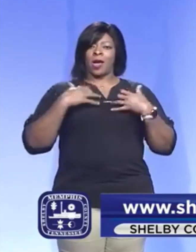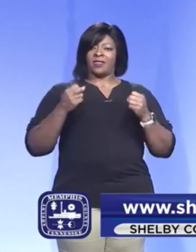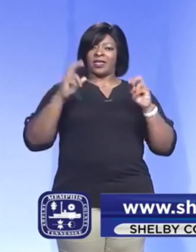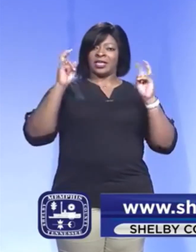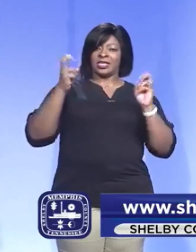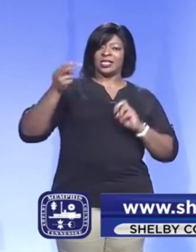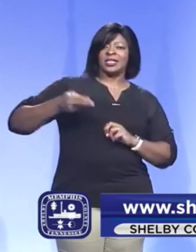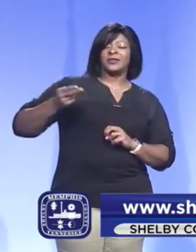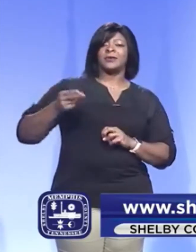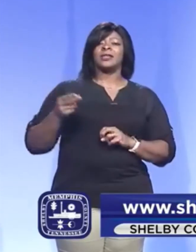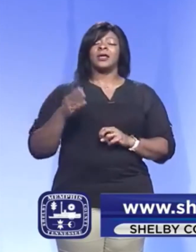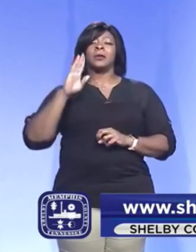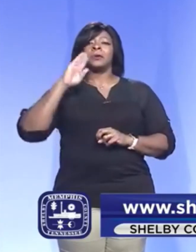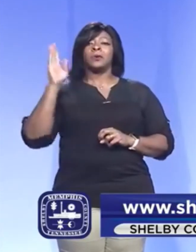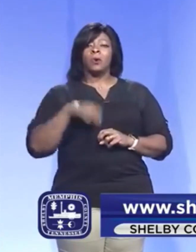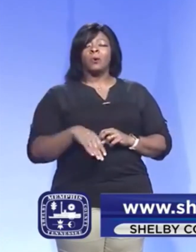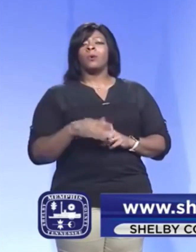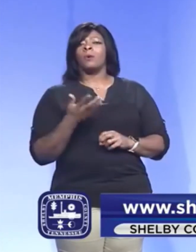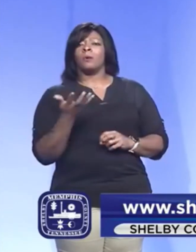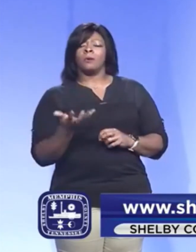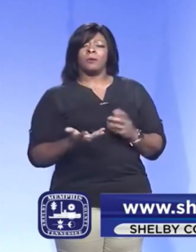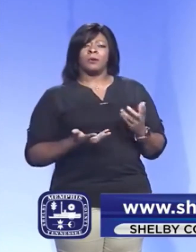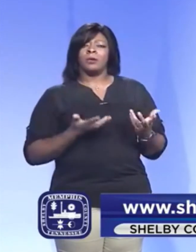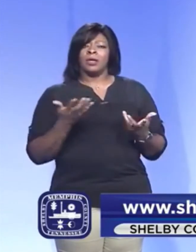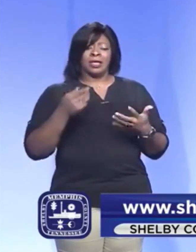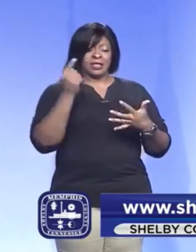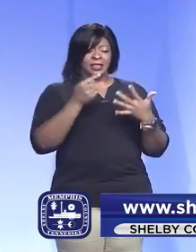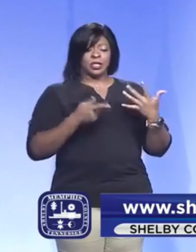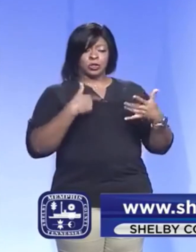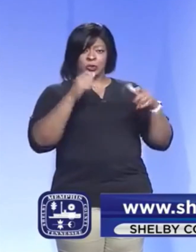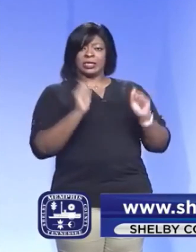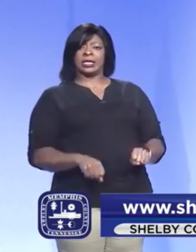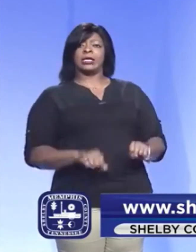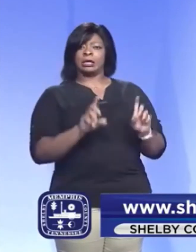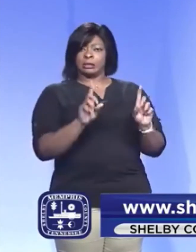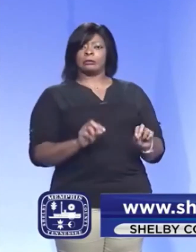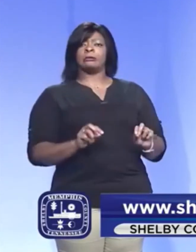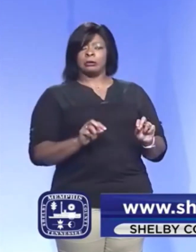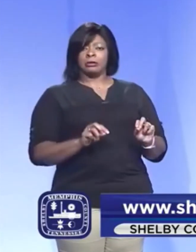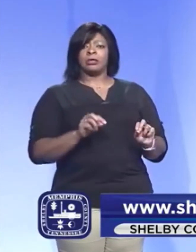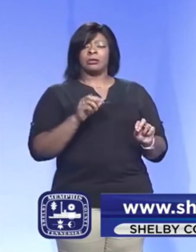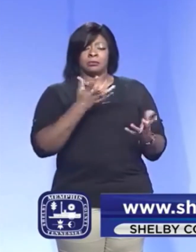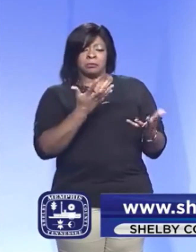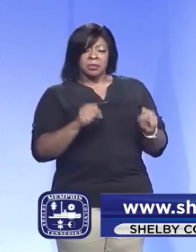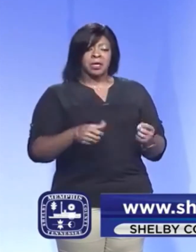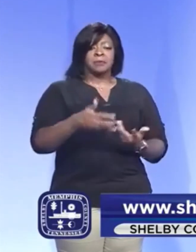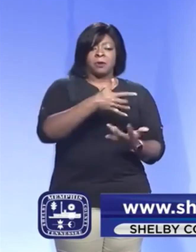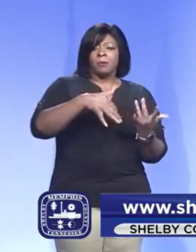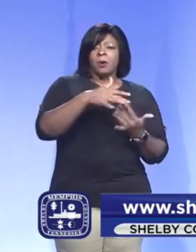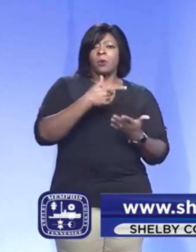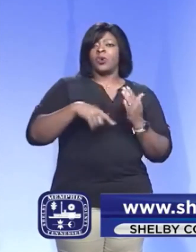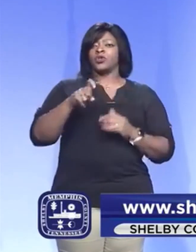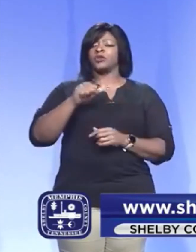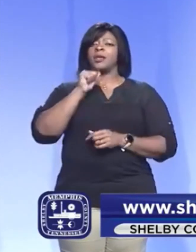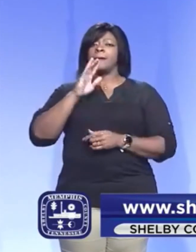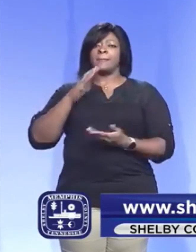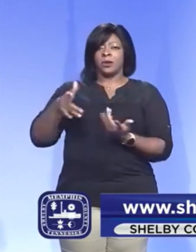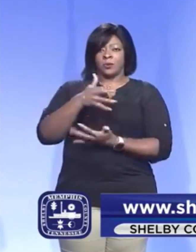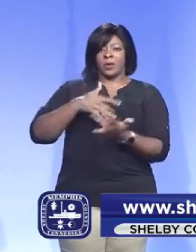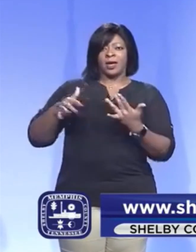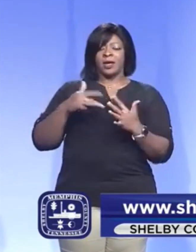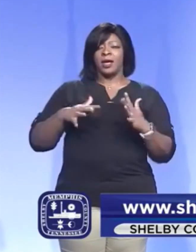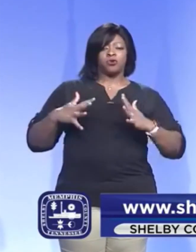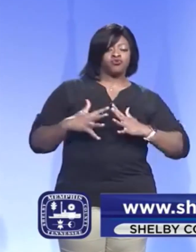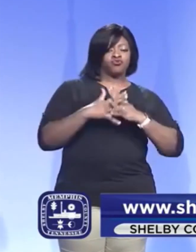and know what things you ought to be around and what you should not, crowds you